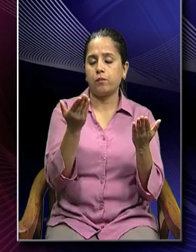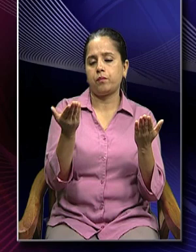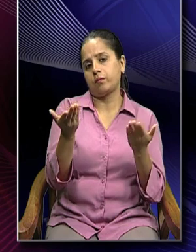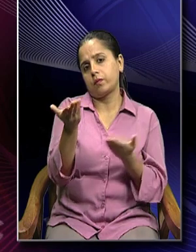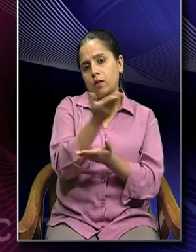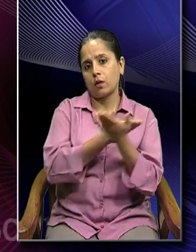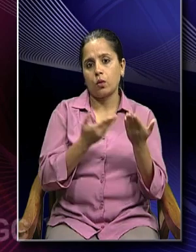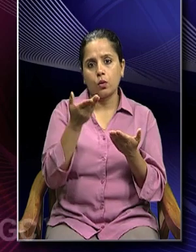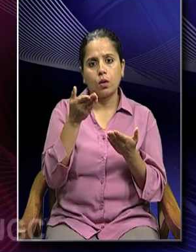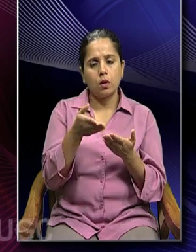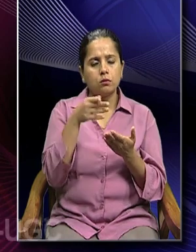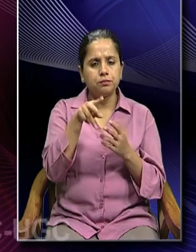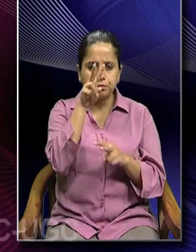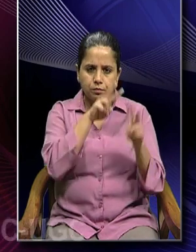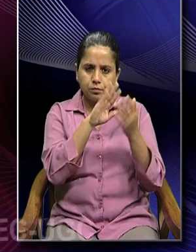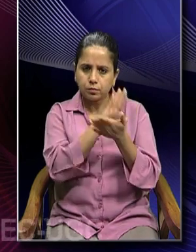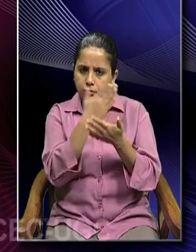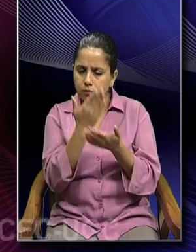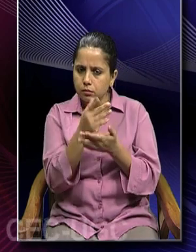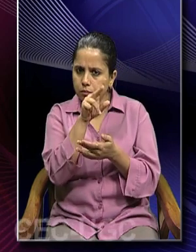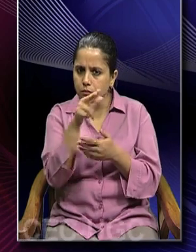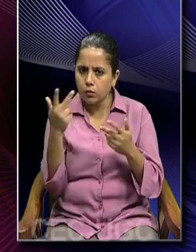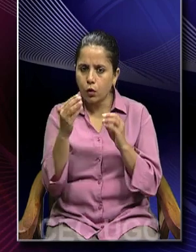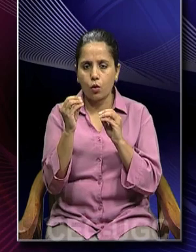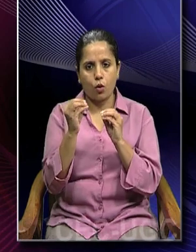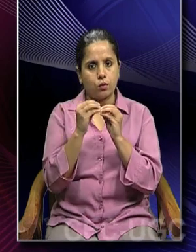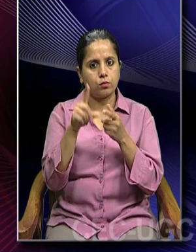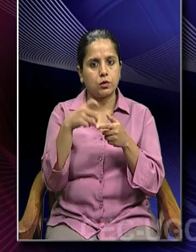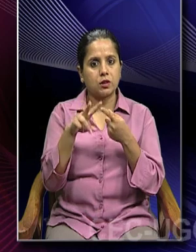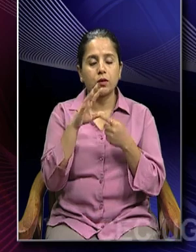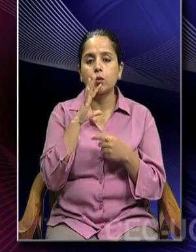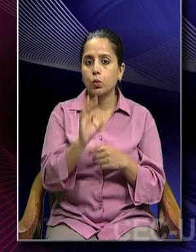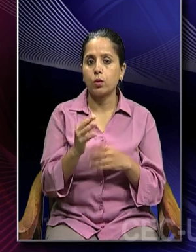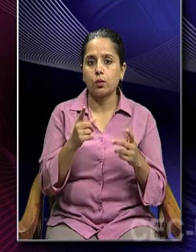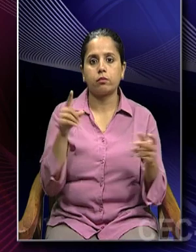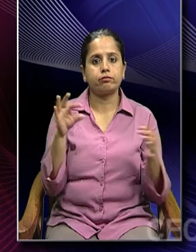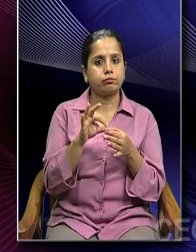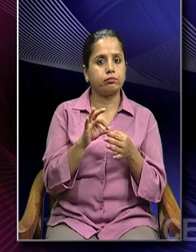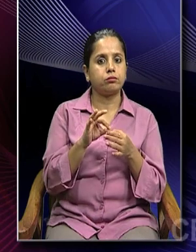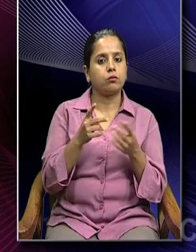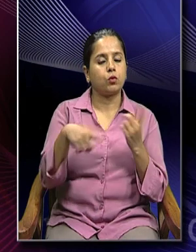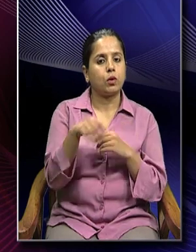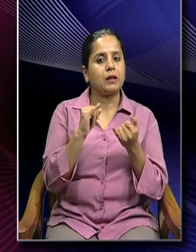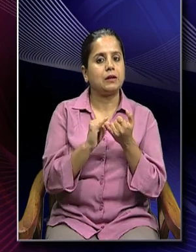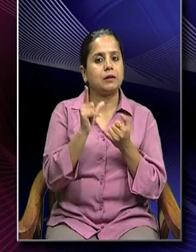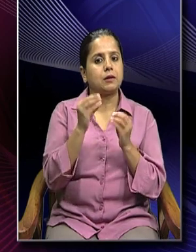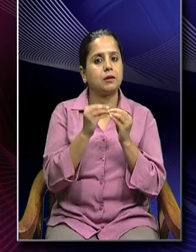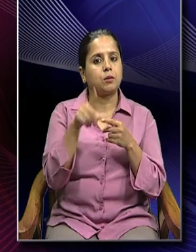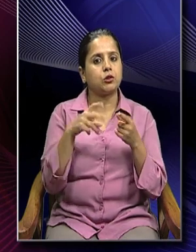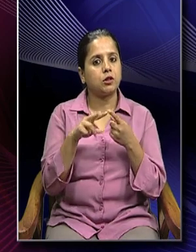basically interpreting as objective reality, that is connected with my subjective